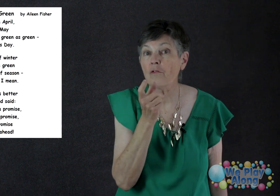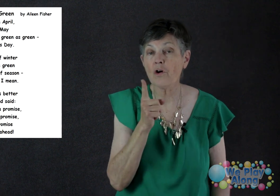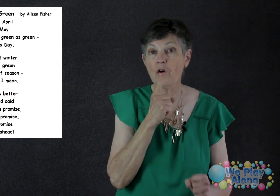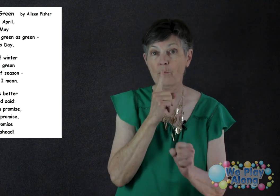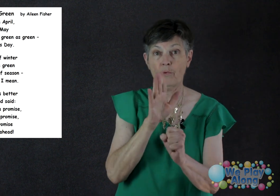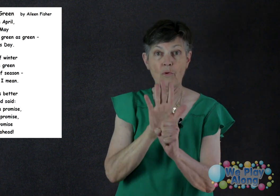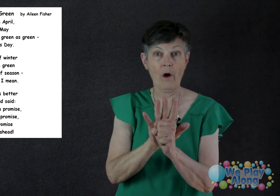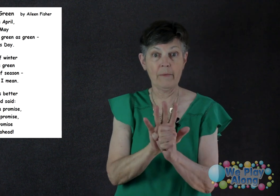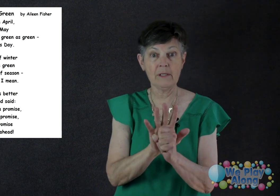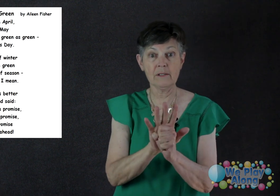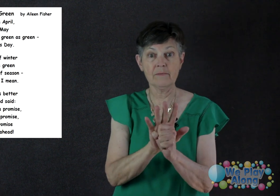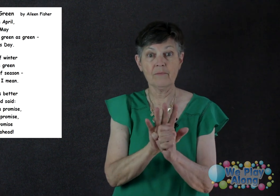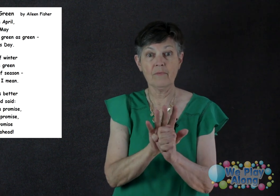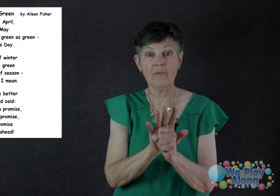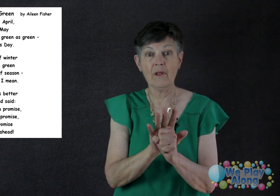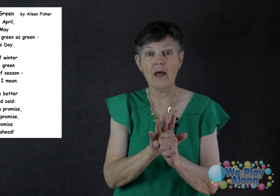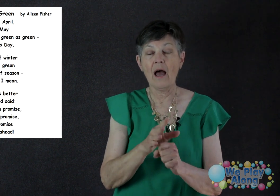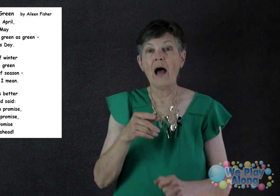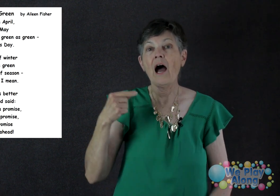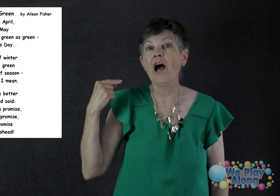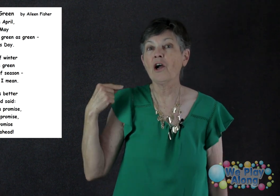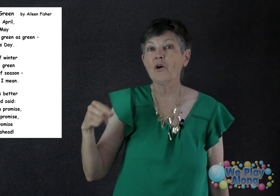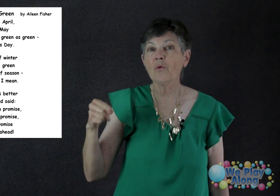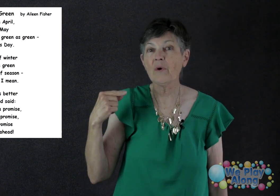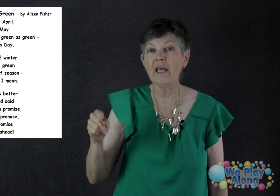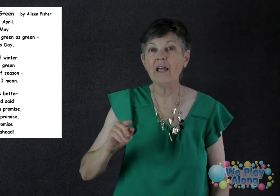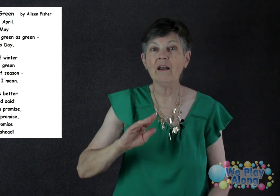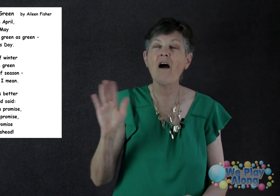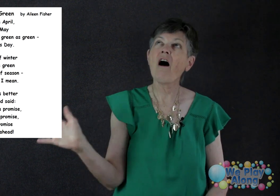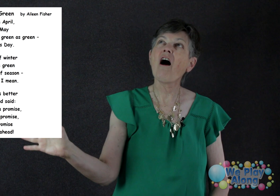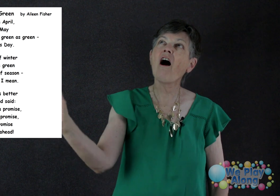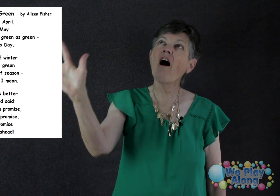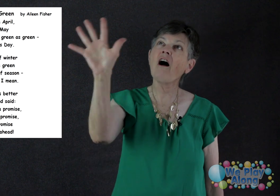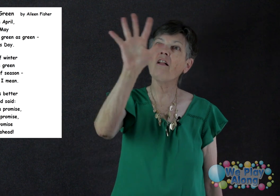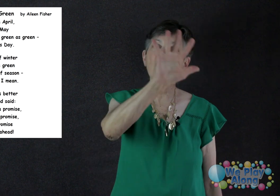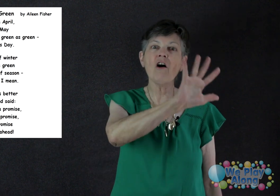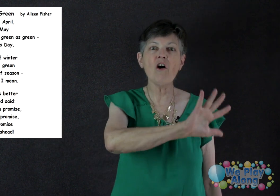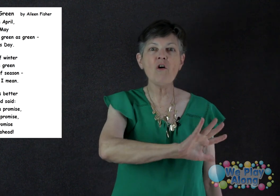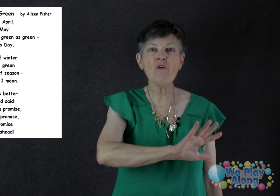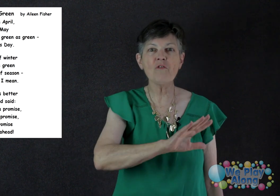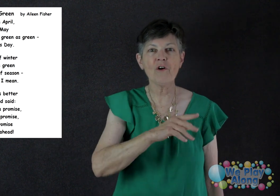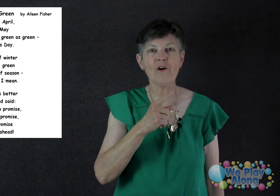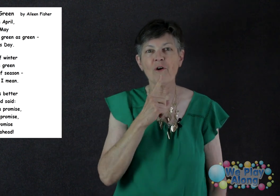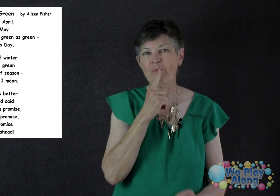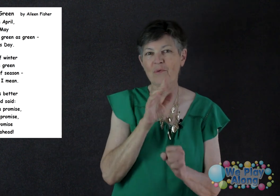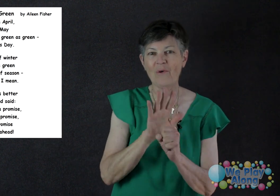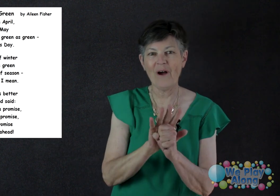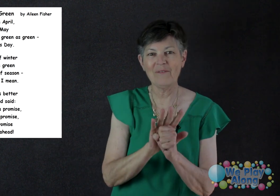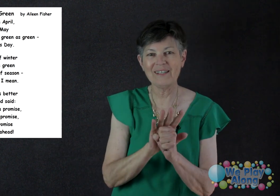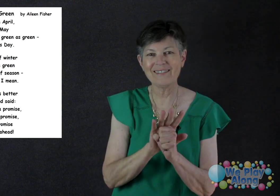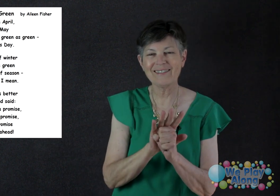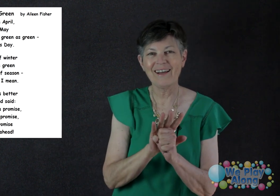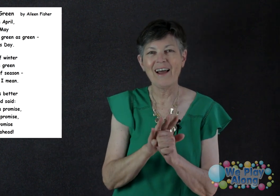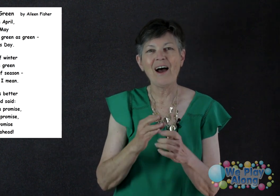clover promise, a green all-over promise